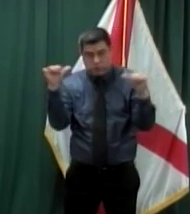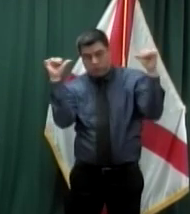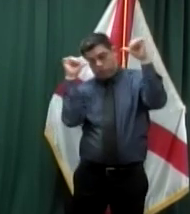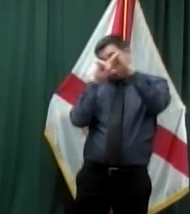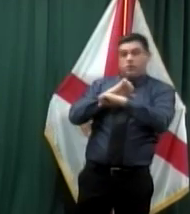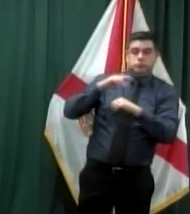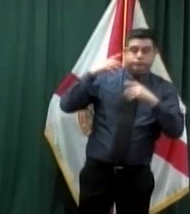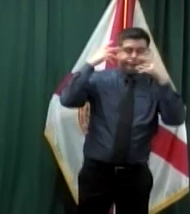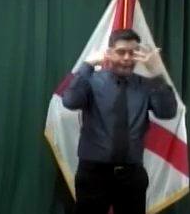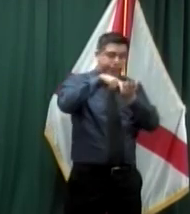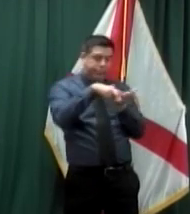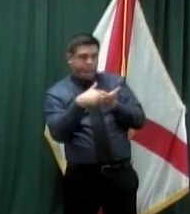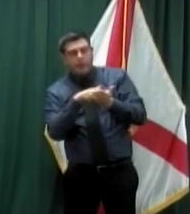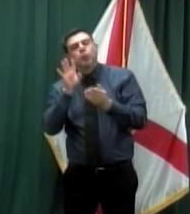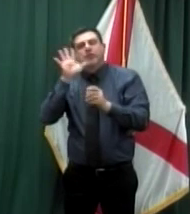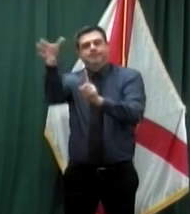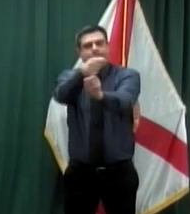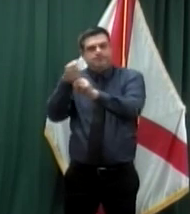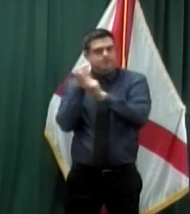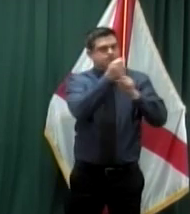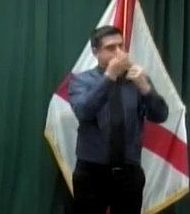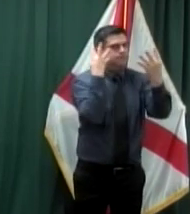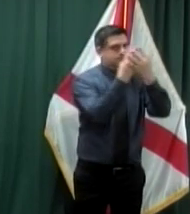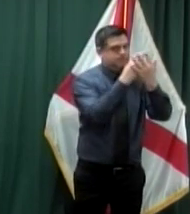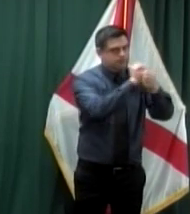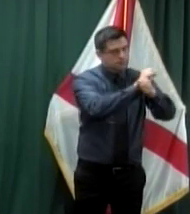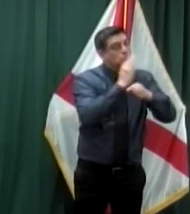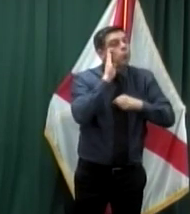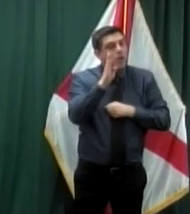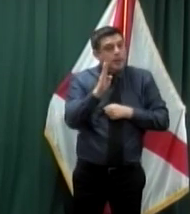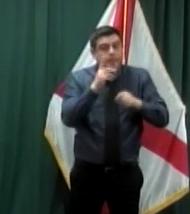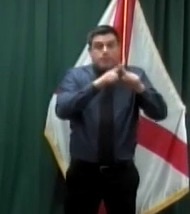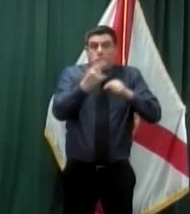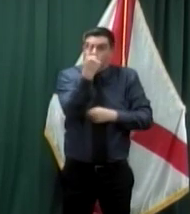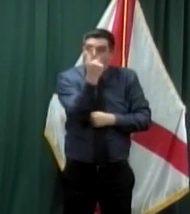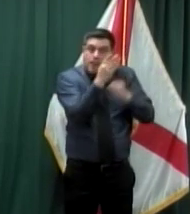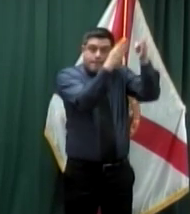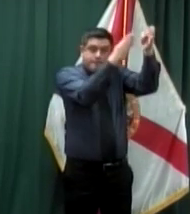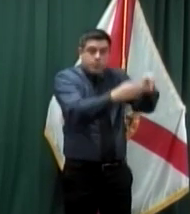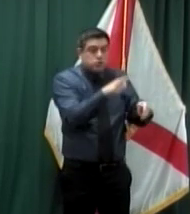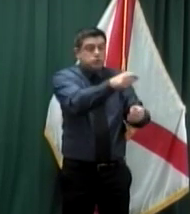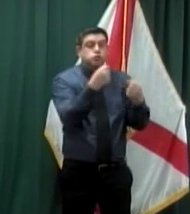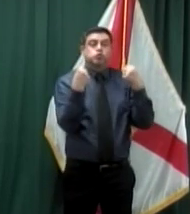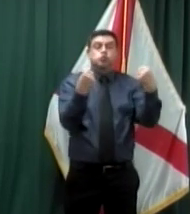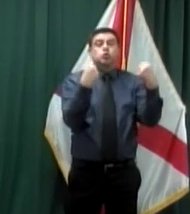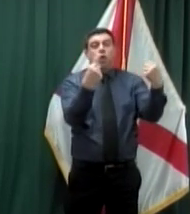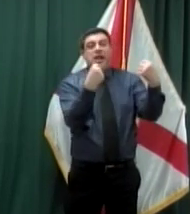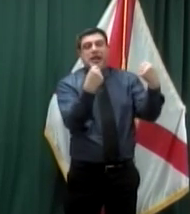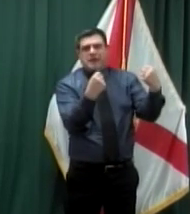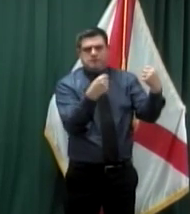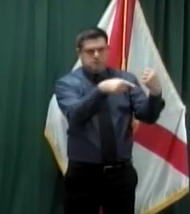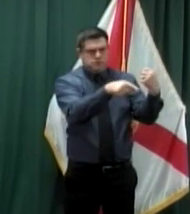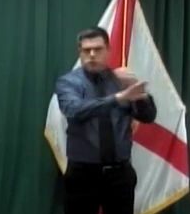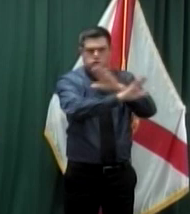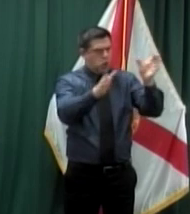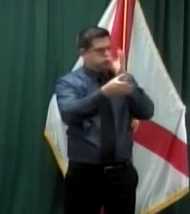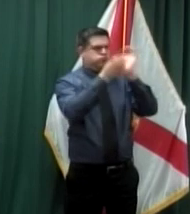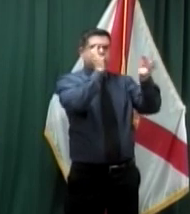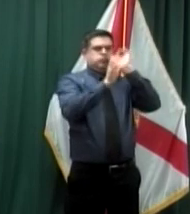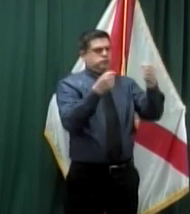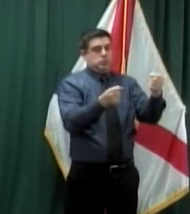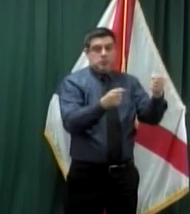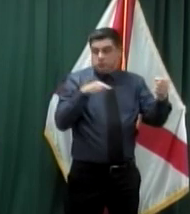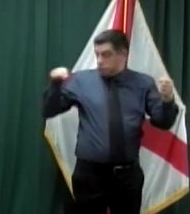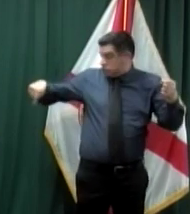That way, everybody goes home safe, and you can have your barbecue when you get home, and we don't have any tragic events. The next thing is